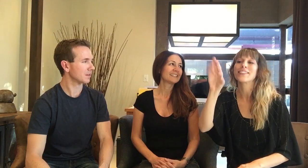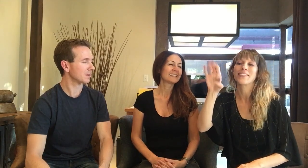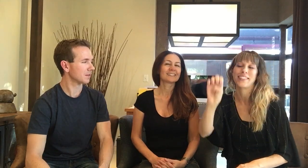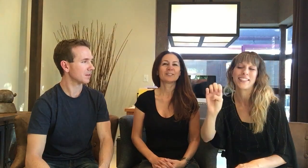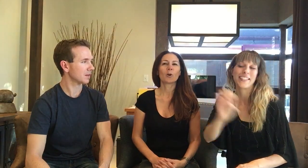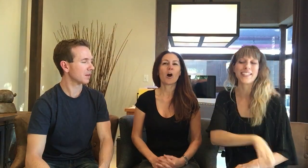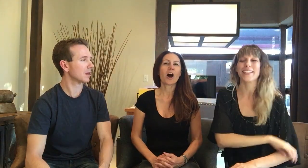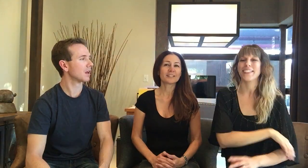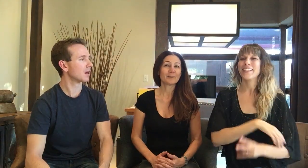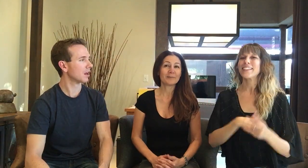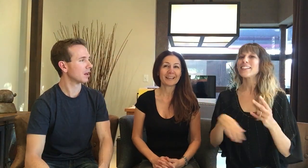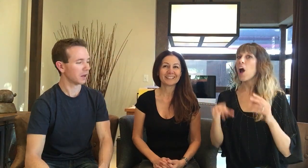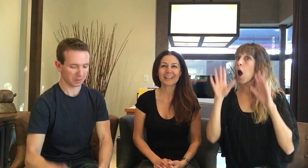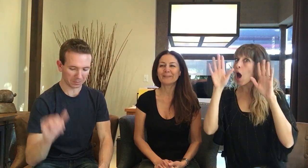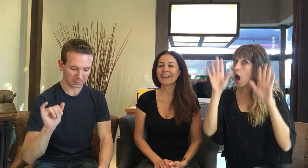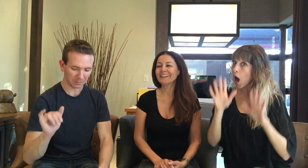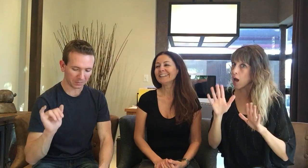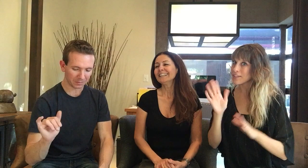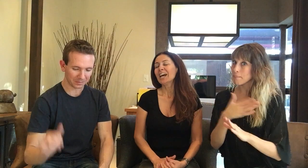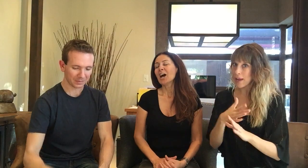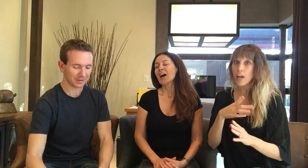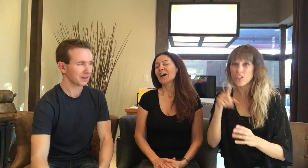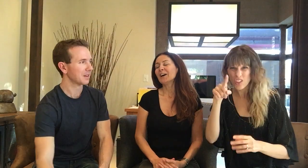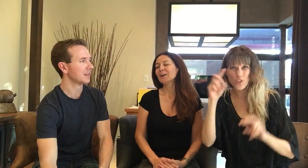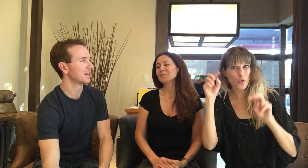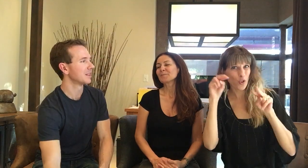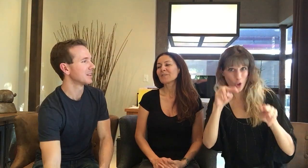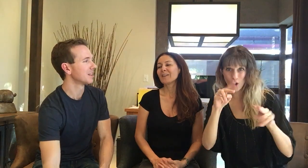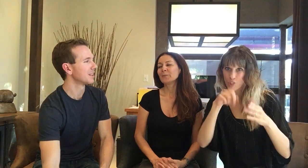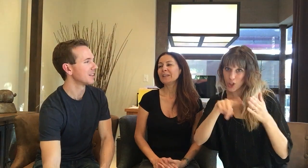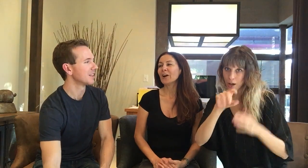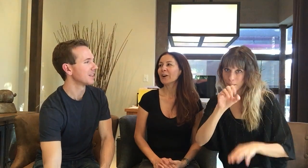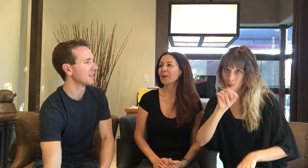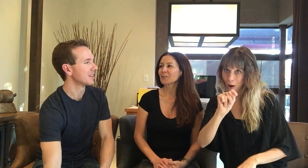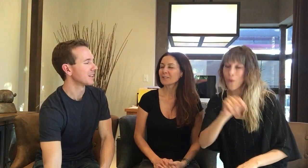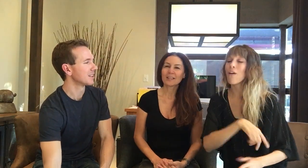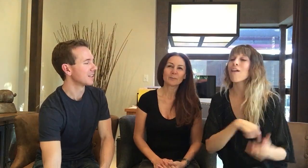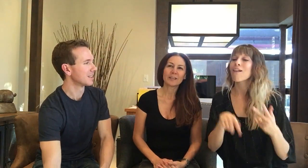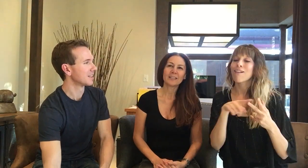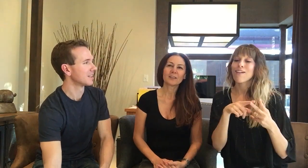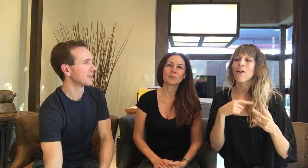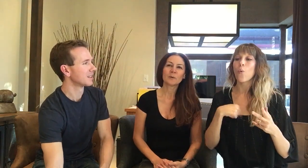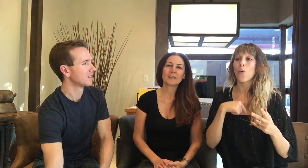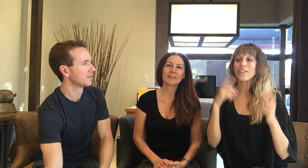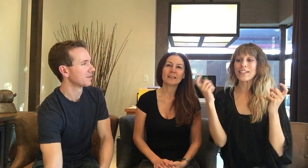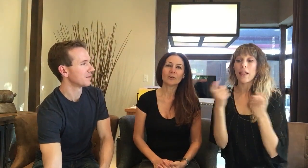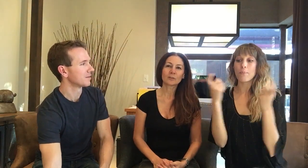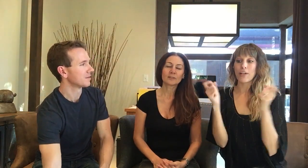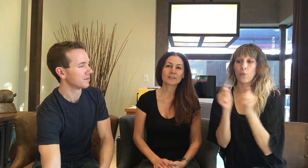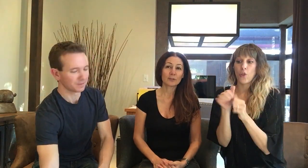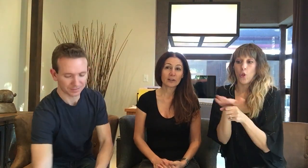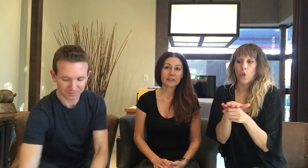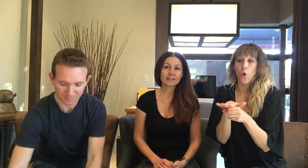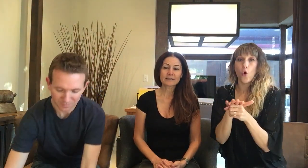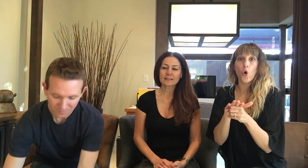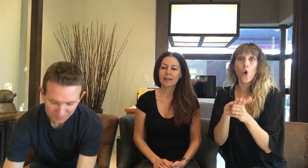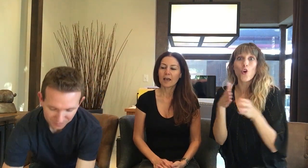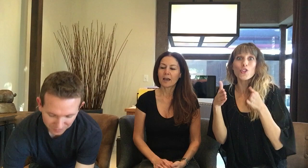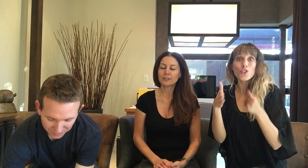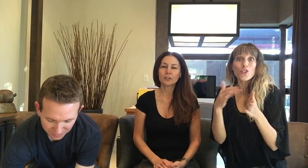Confluence. Awesome band, check them out. We are also celebrating with a local street artist,